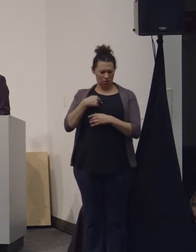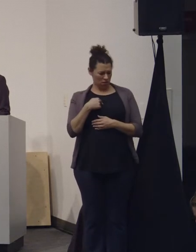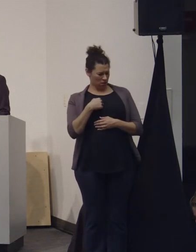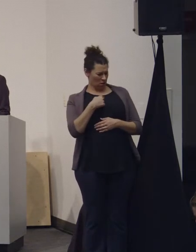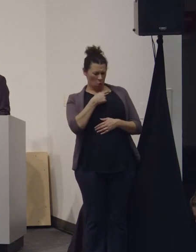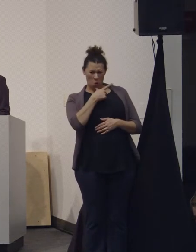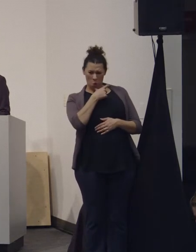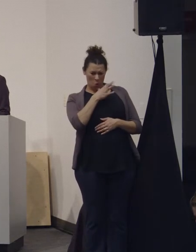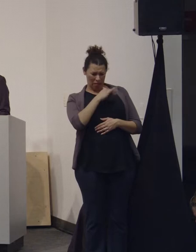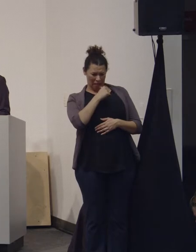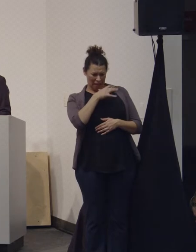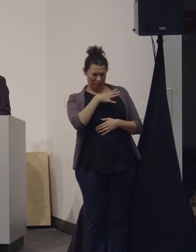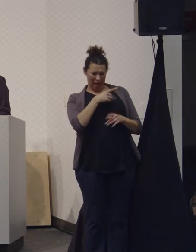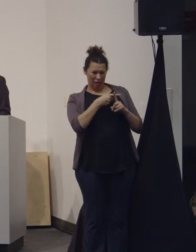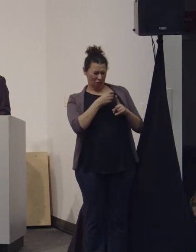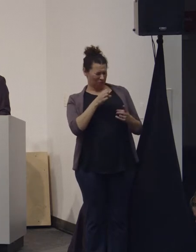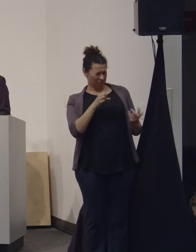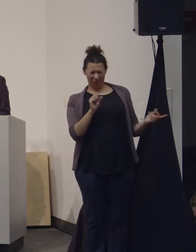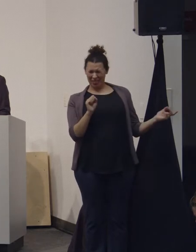is this lady from St. Louis?